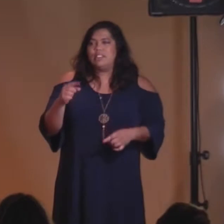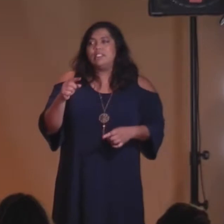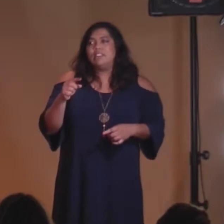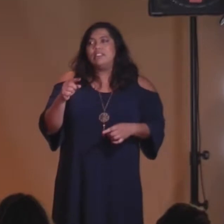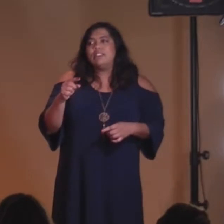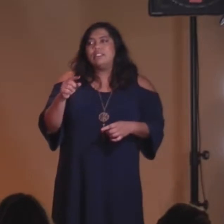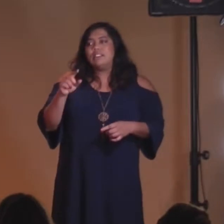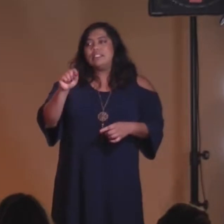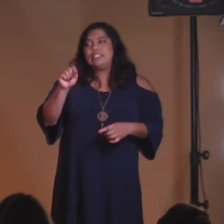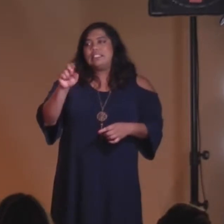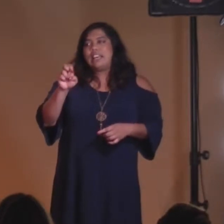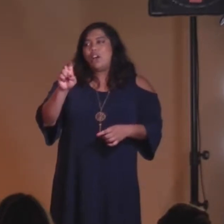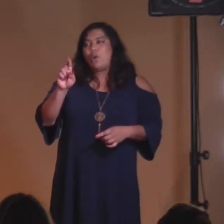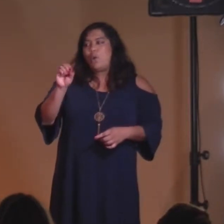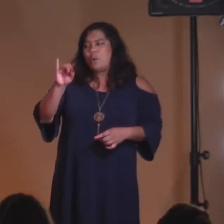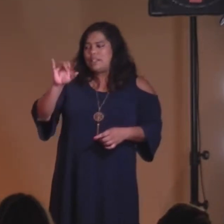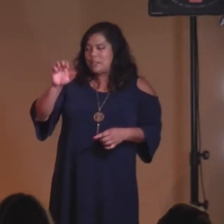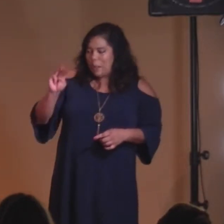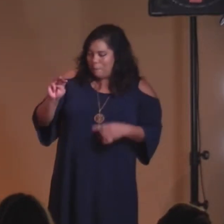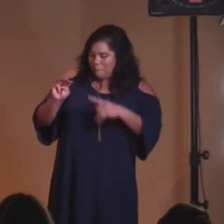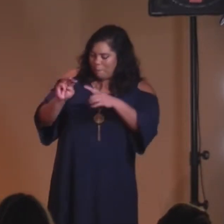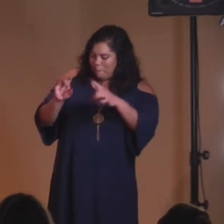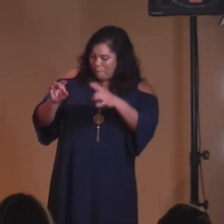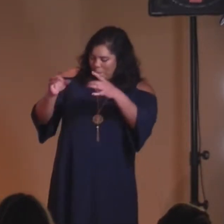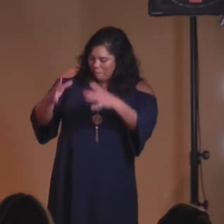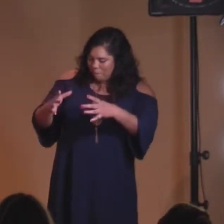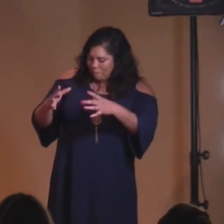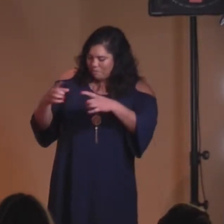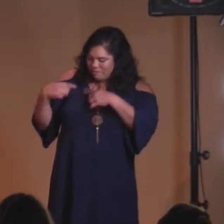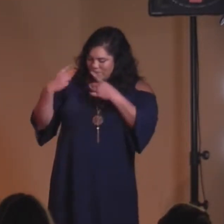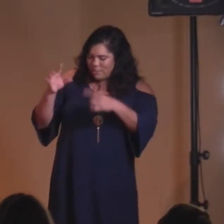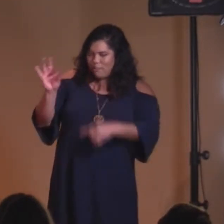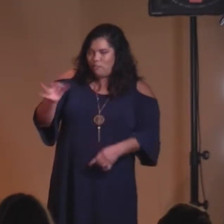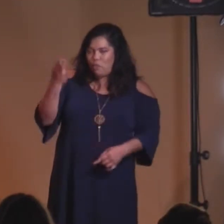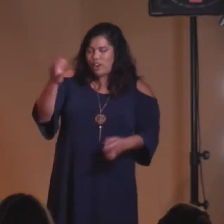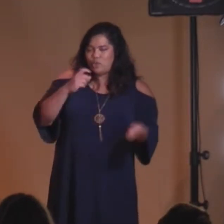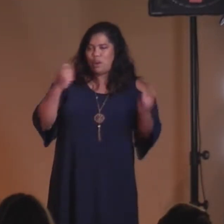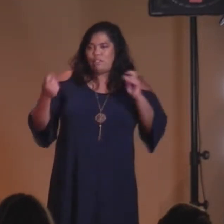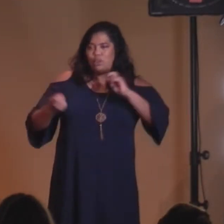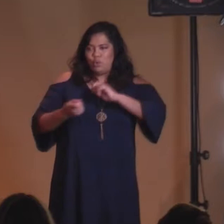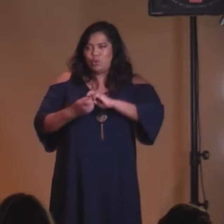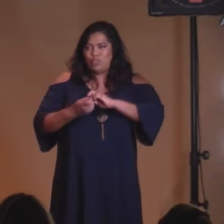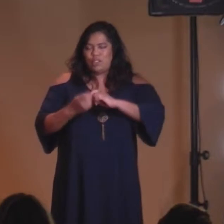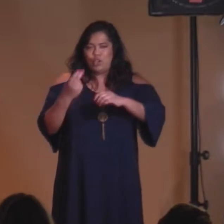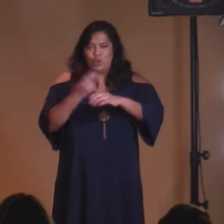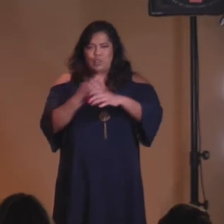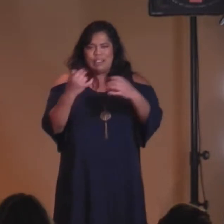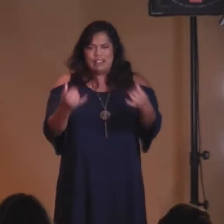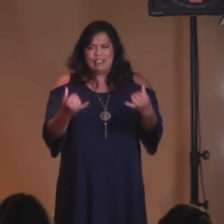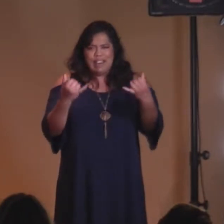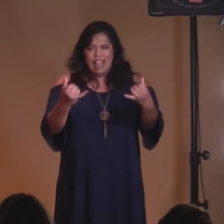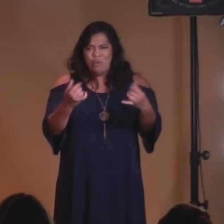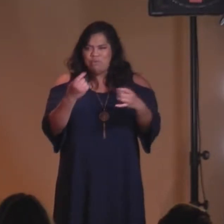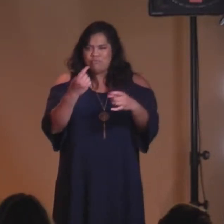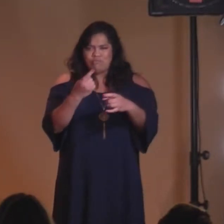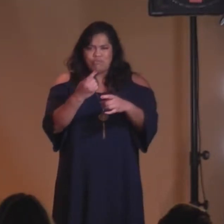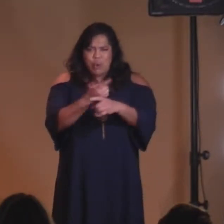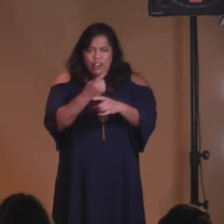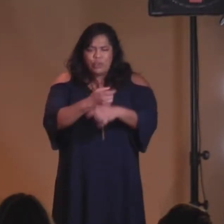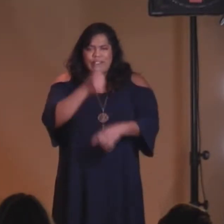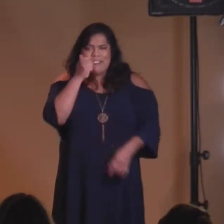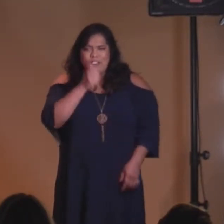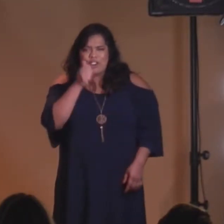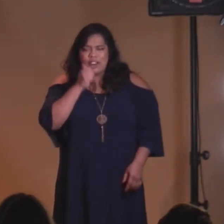Revolution. And it's part of our regular daily lexicon. When I